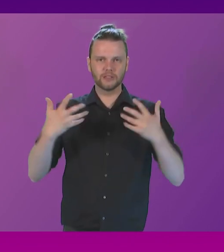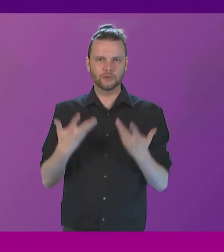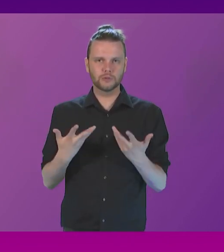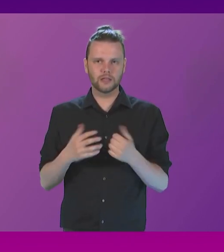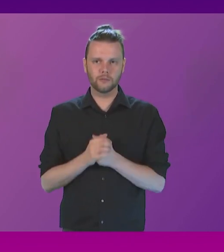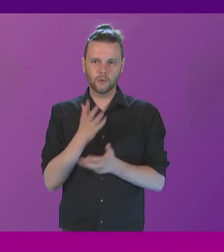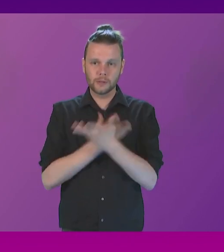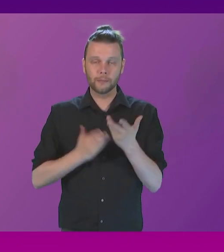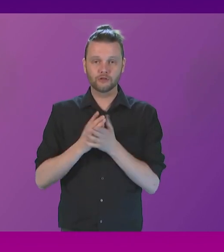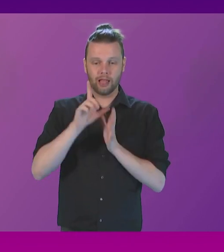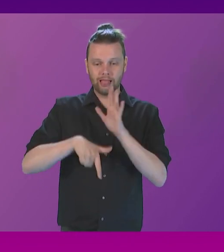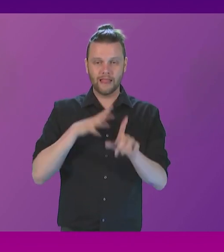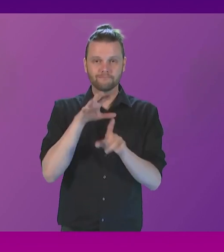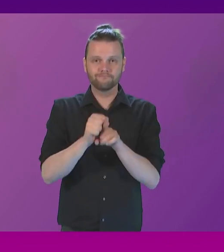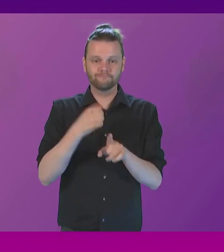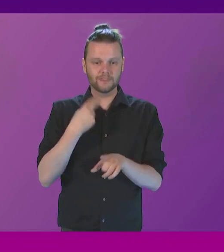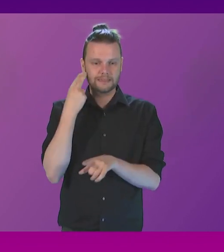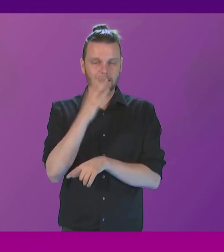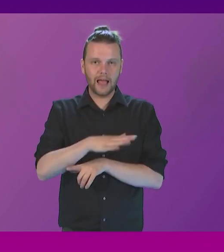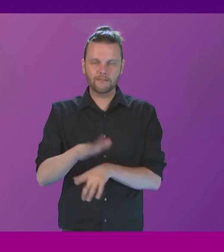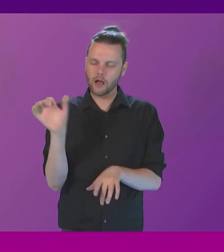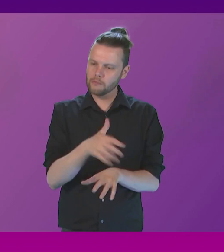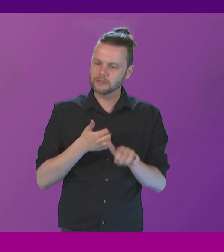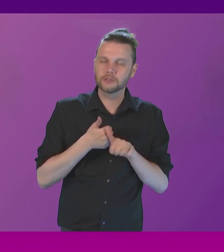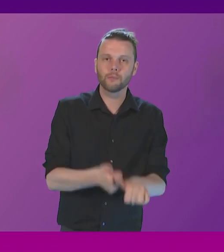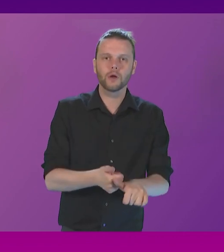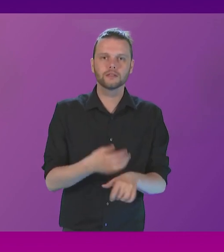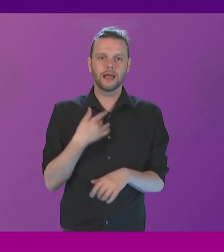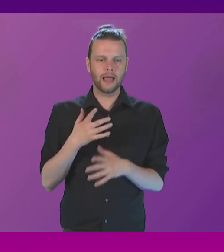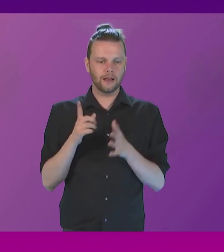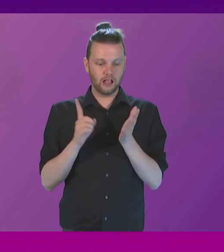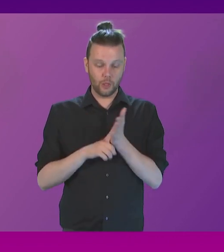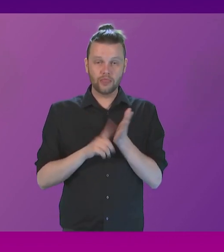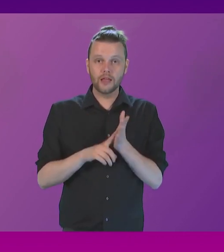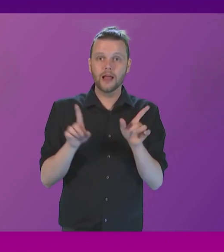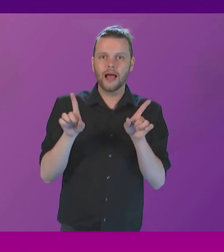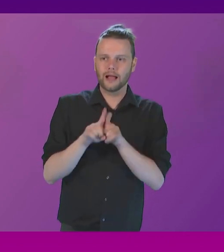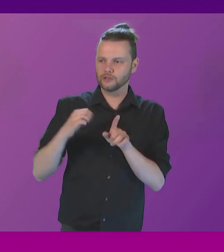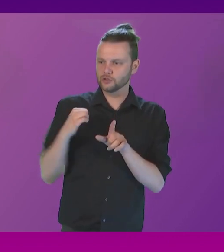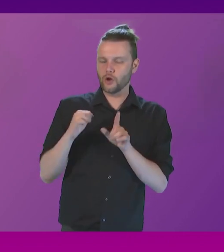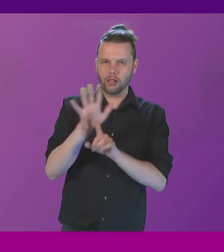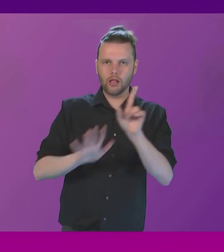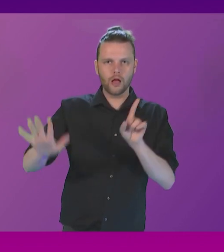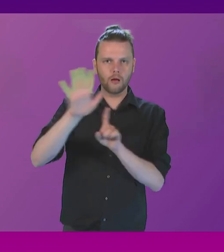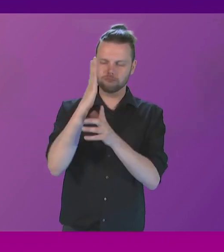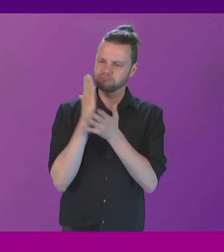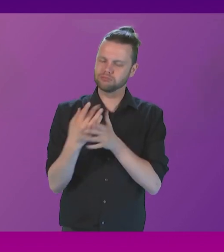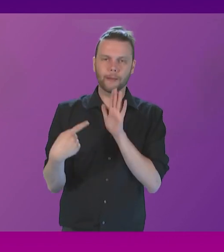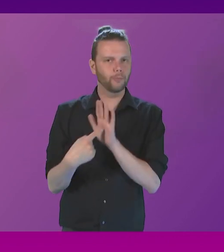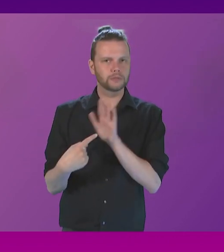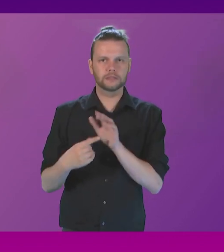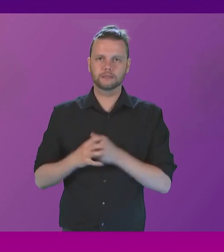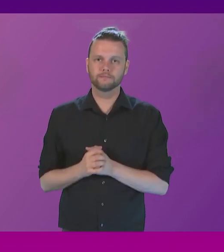Ensuring that late diagnosed deaf children receive the support they desperately need, not only in Lothian, but across Scotland, is of utmost importance.